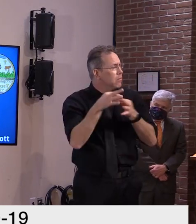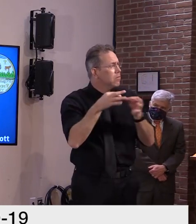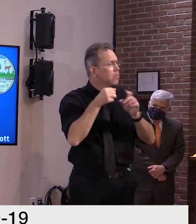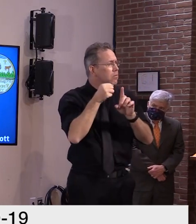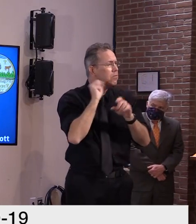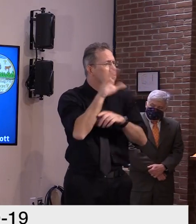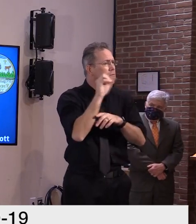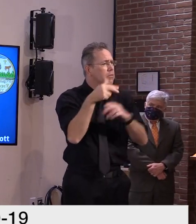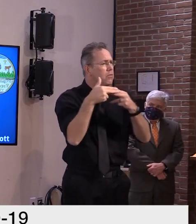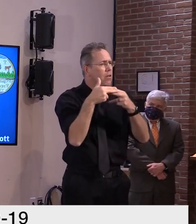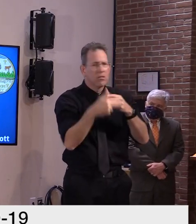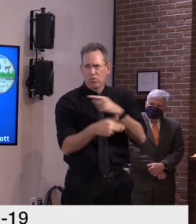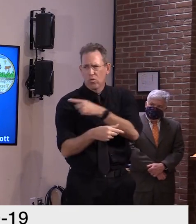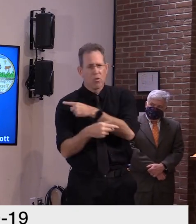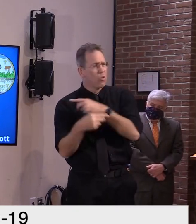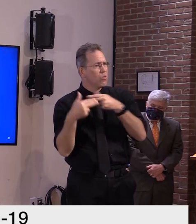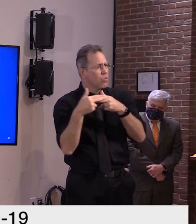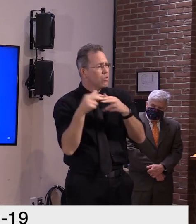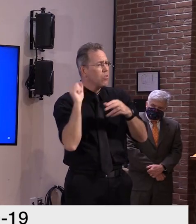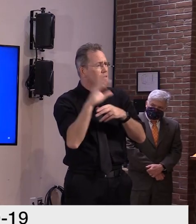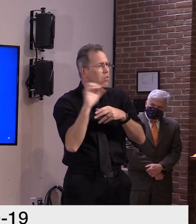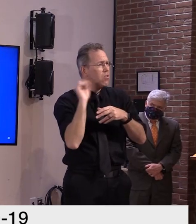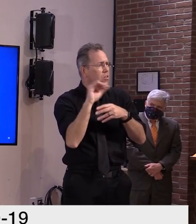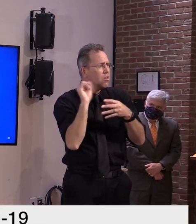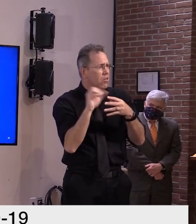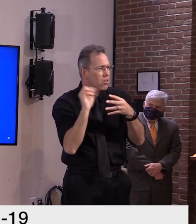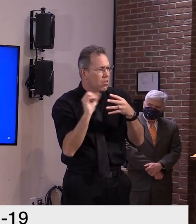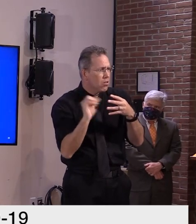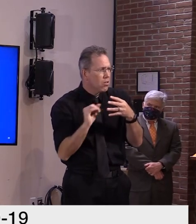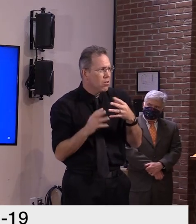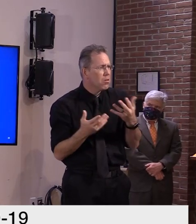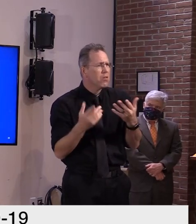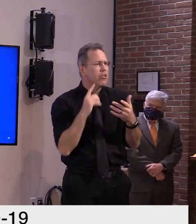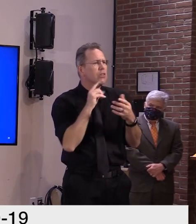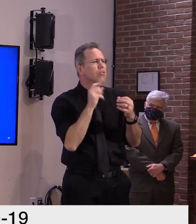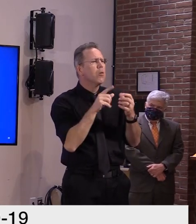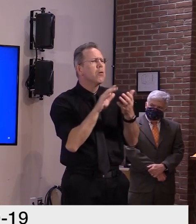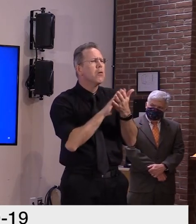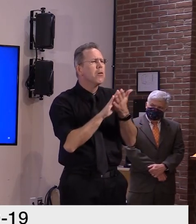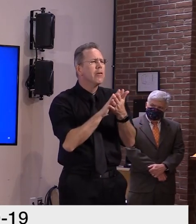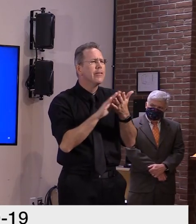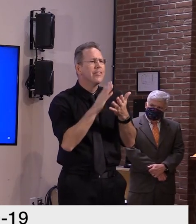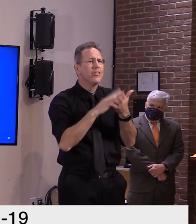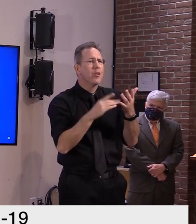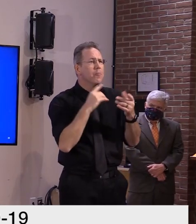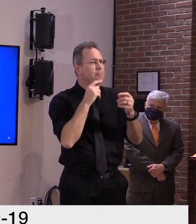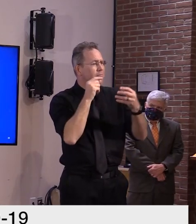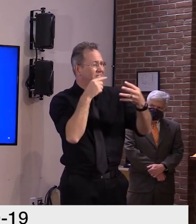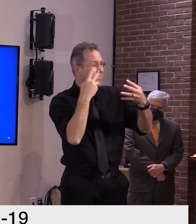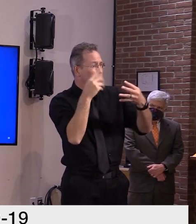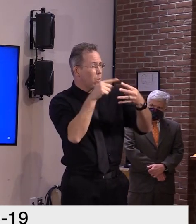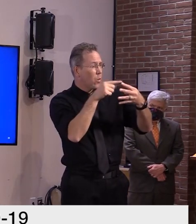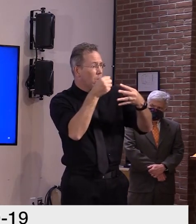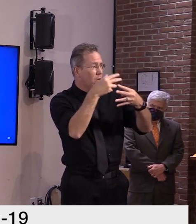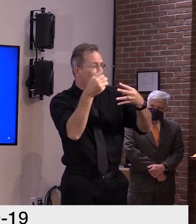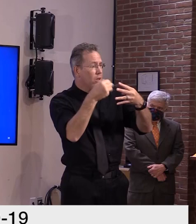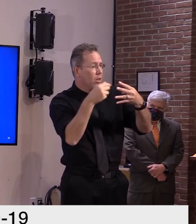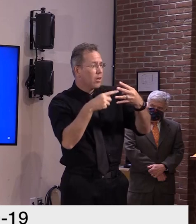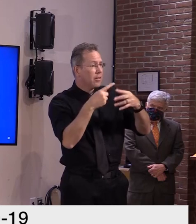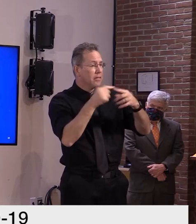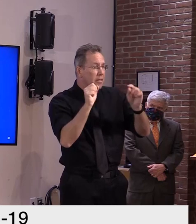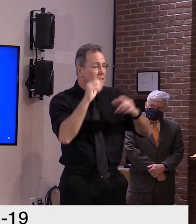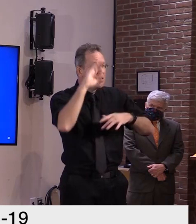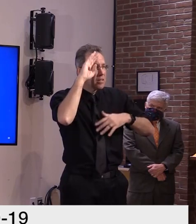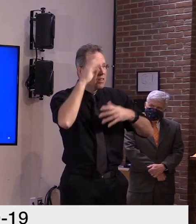not alarmingly changing in any one way. We still have the lowest positivity rate. Our hospitalizations went up a